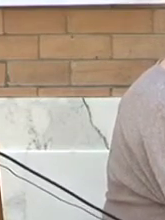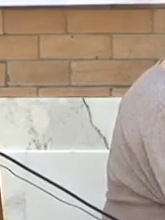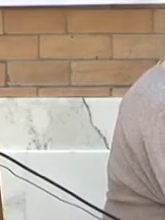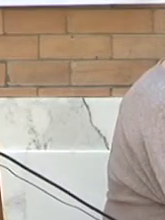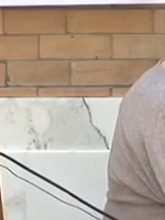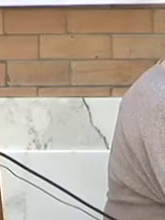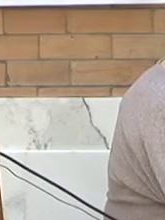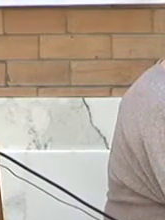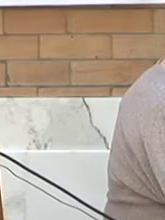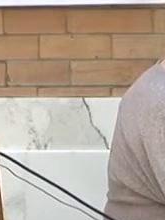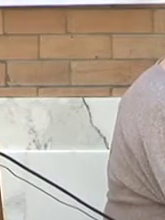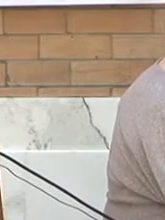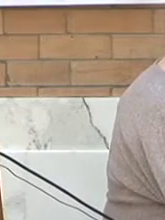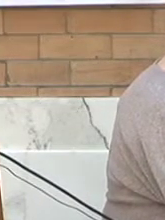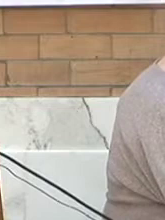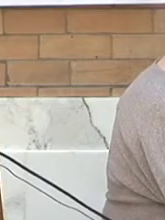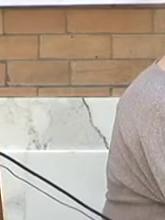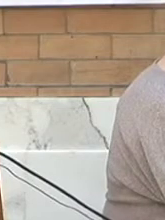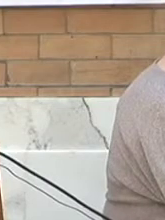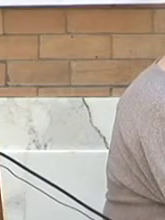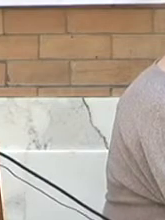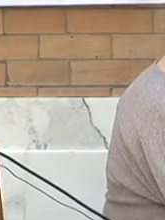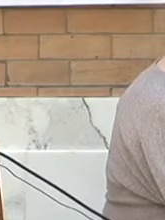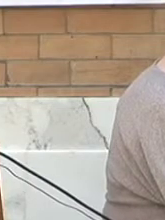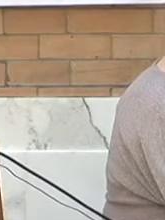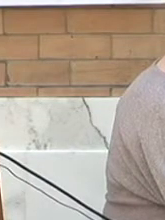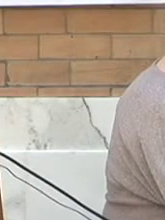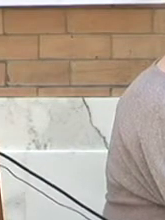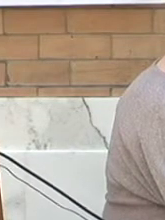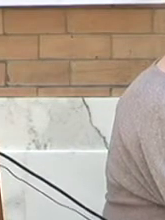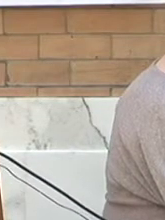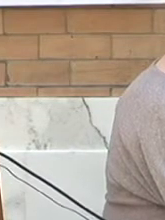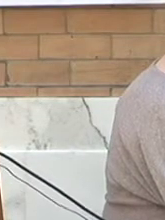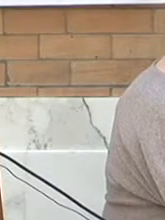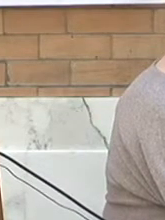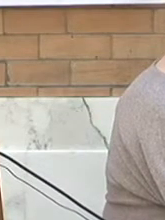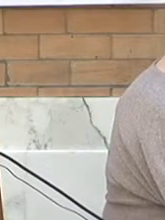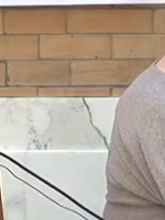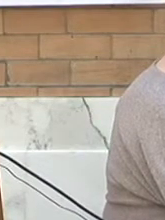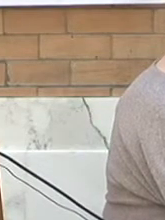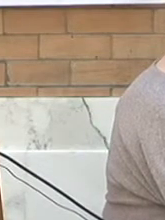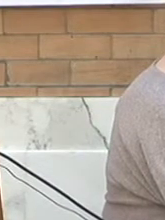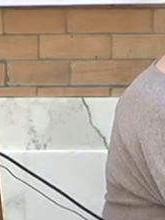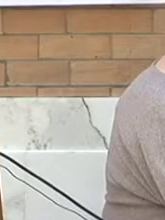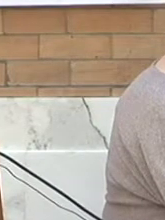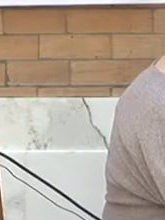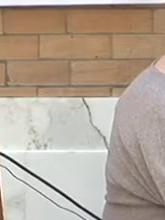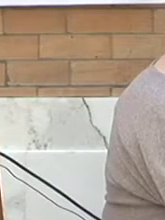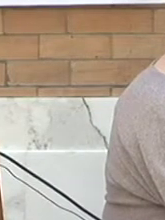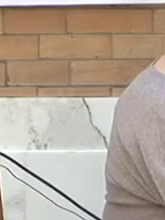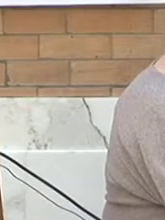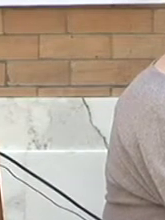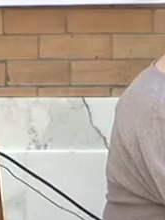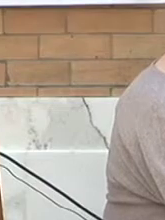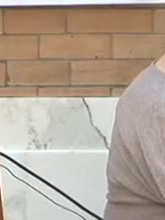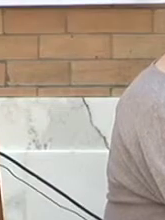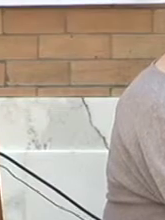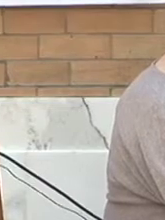Along with our house staff, I now have a direct care advocate who is